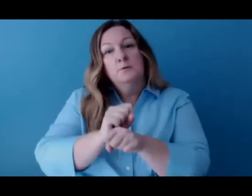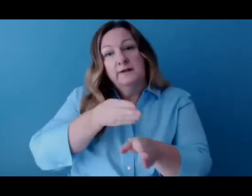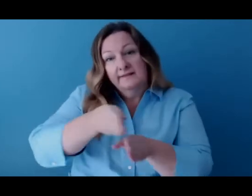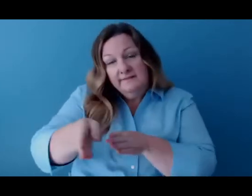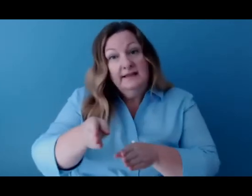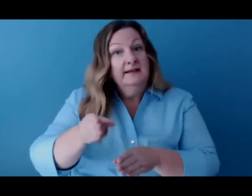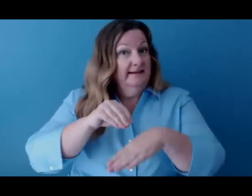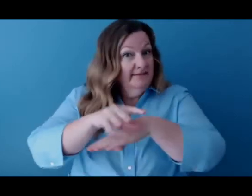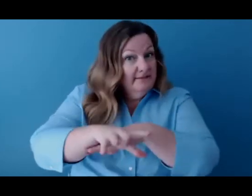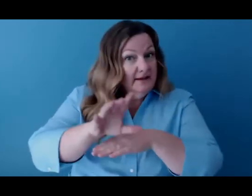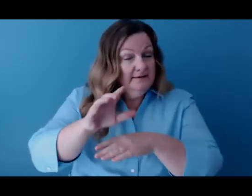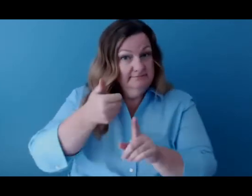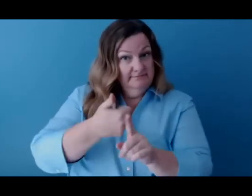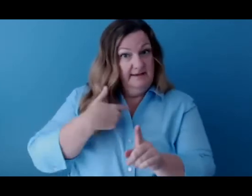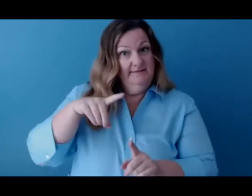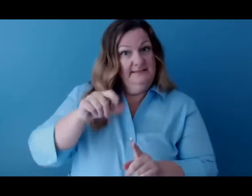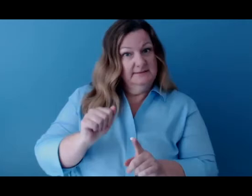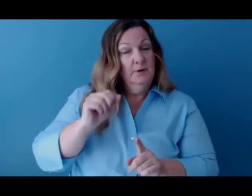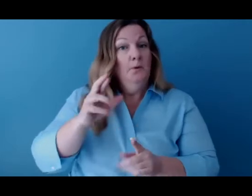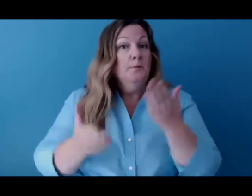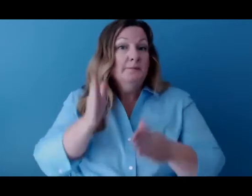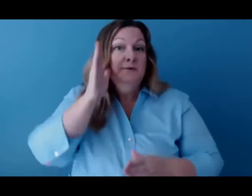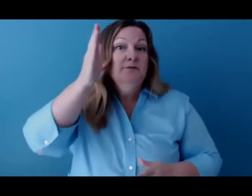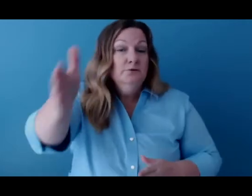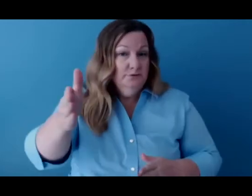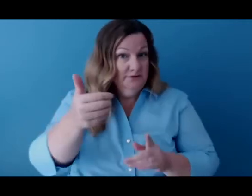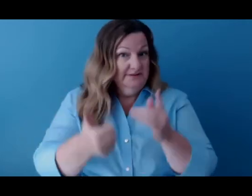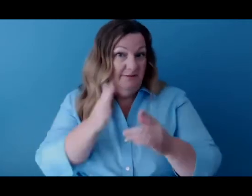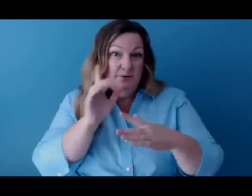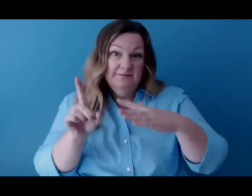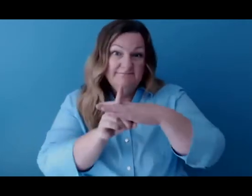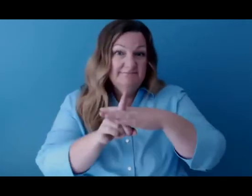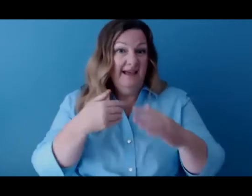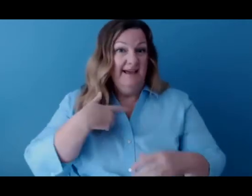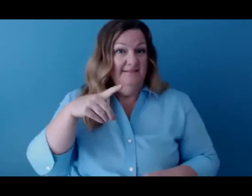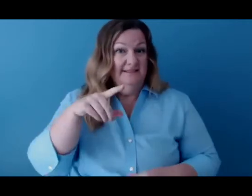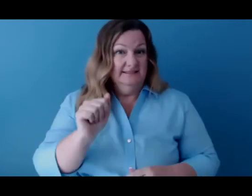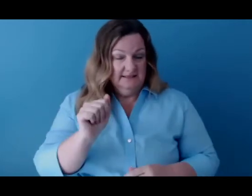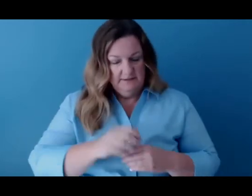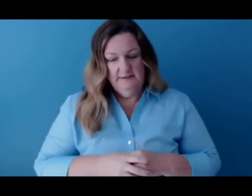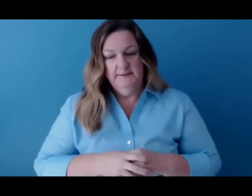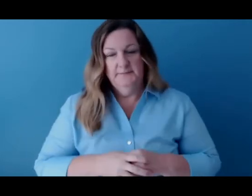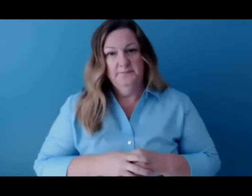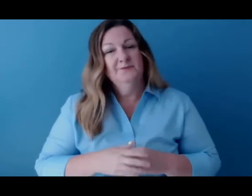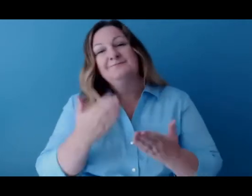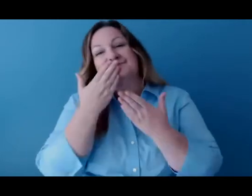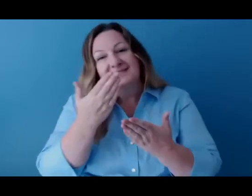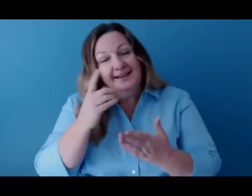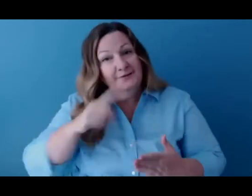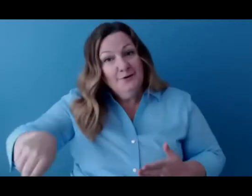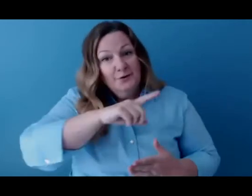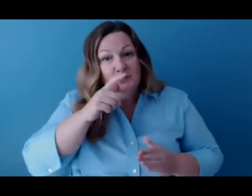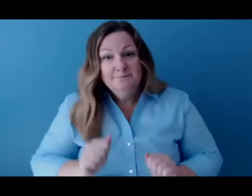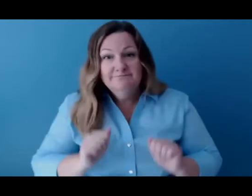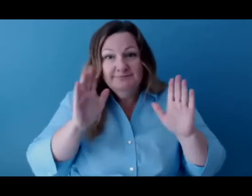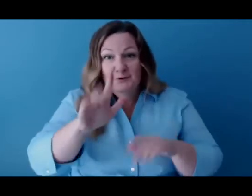be impacted by disability in the future. So we want to thank everybody who's made the time to attend this, and we'd